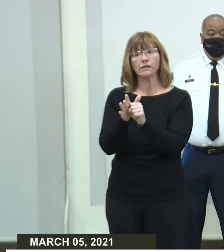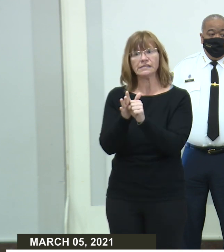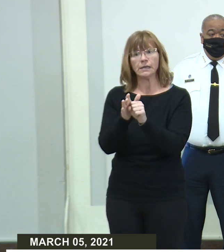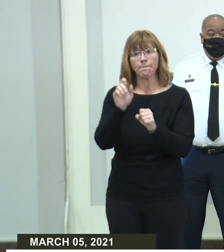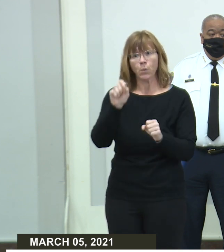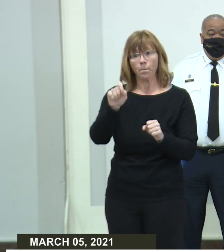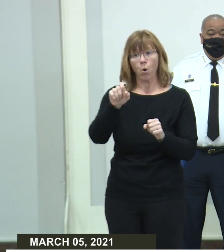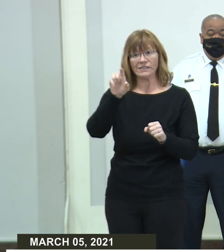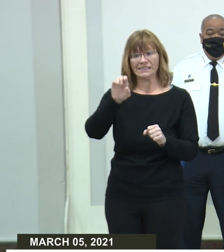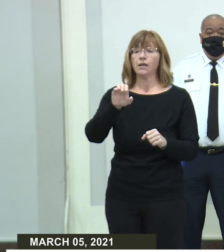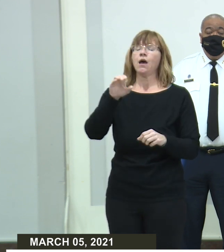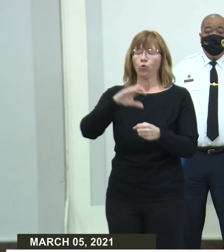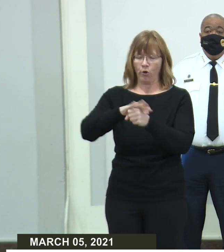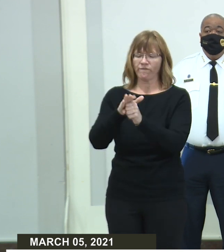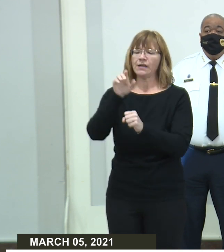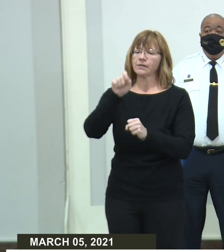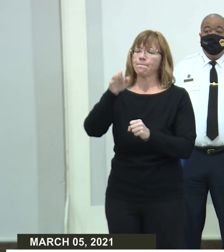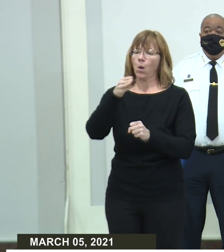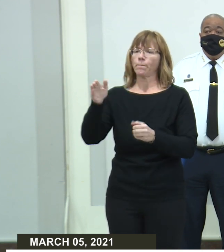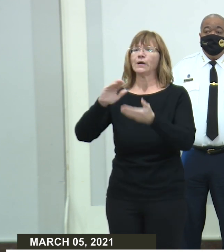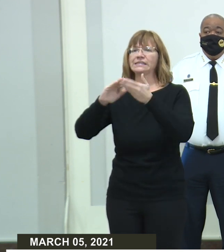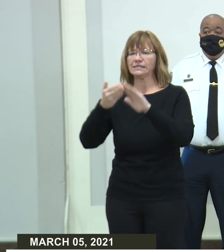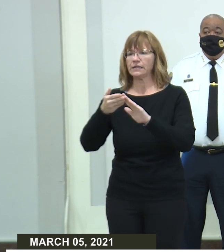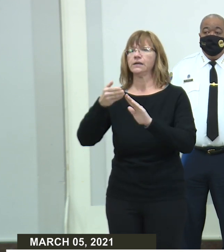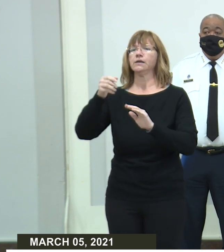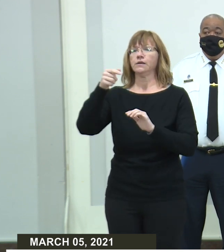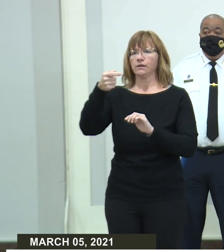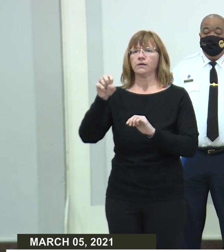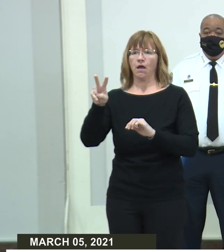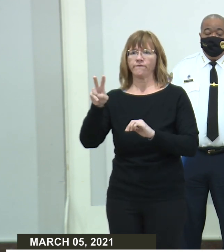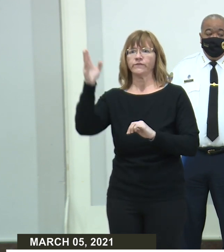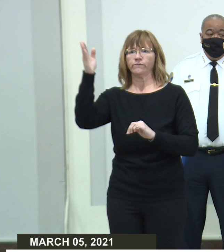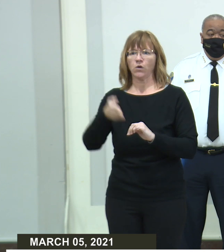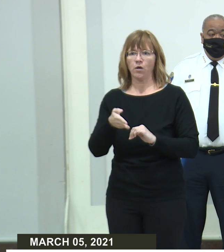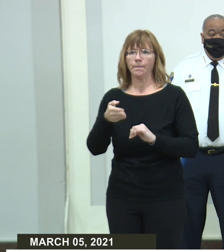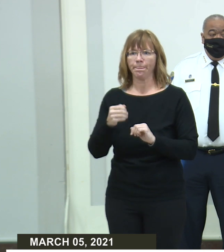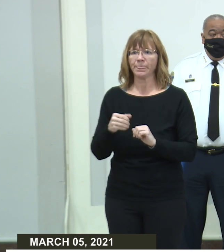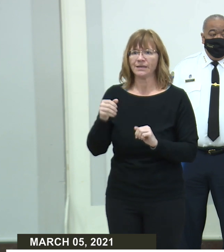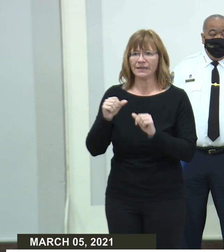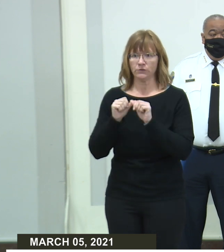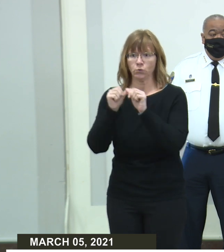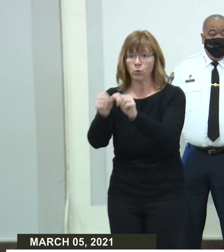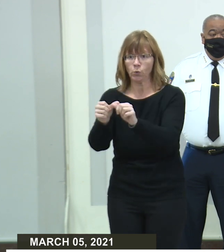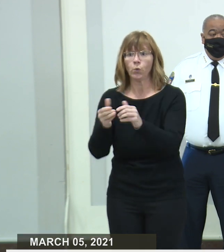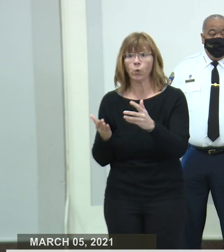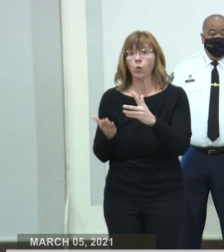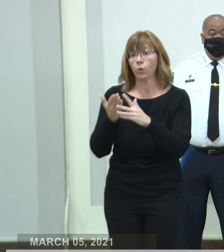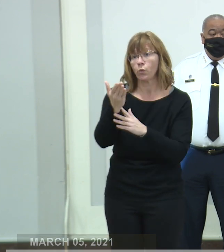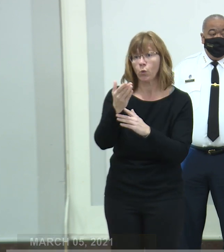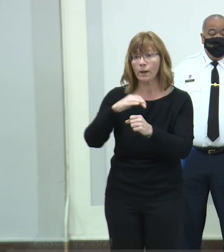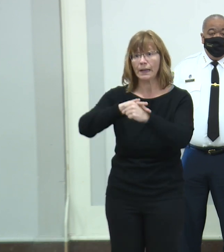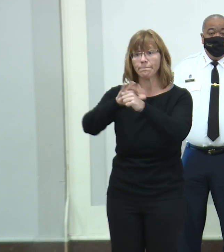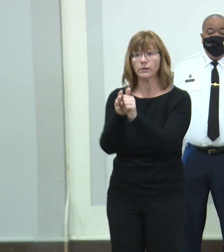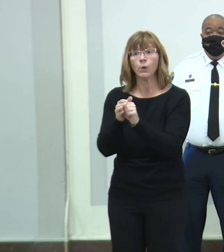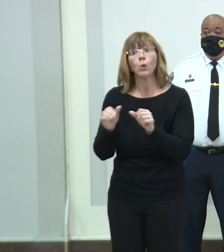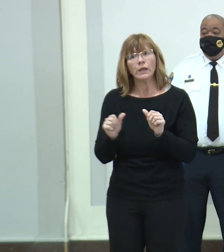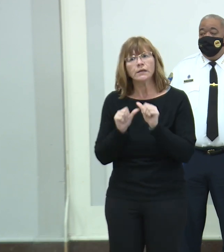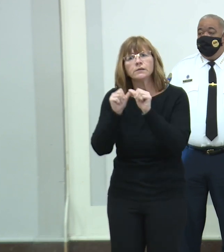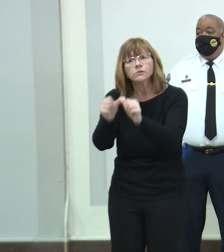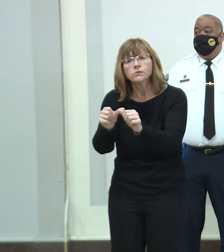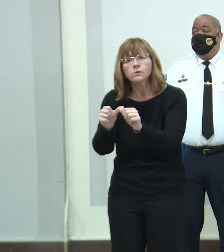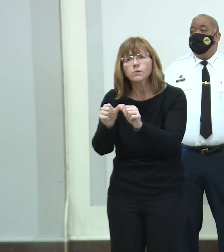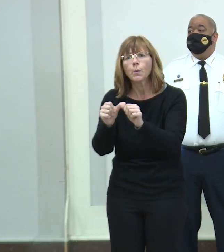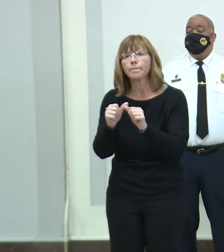coronavirus.baltimorecity.gov. This is something Baltimore City has done throughout the pandemic, and we will continue to do. This has included at times reopening different